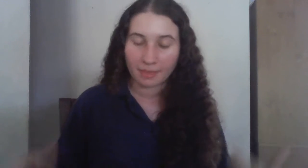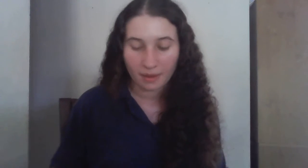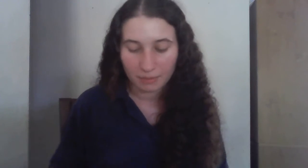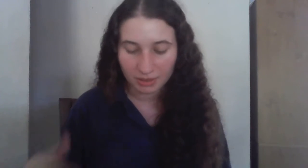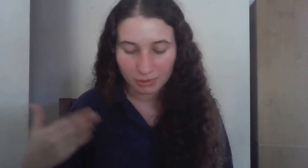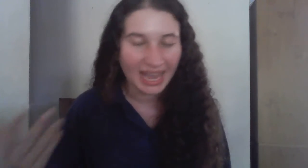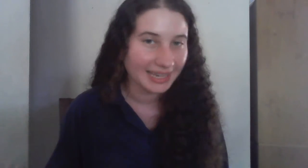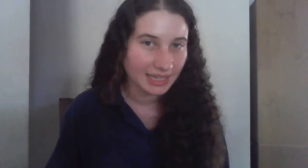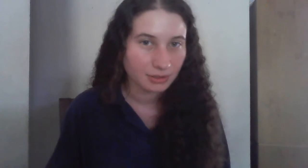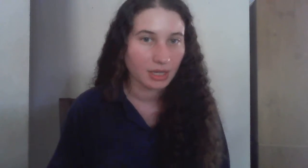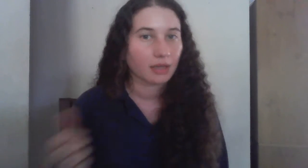But then we add yesterday.